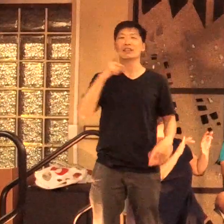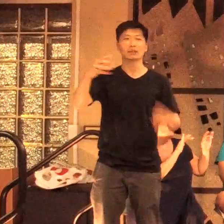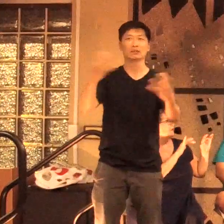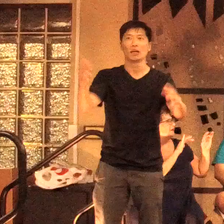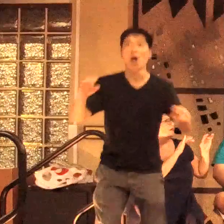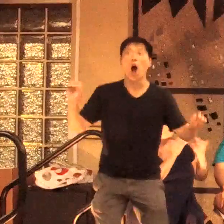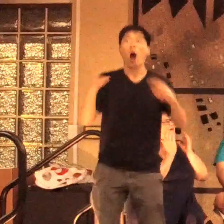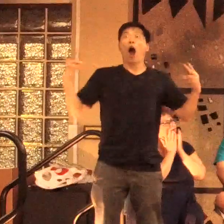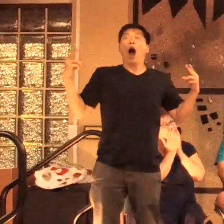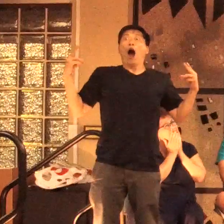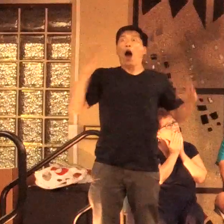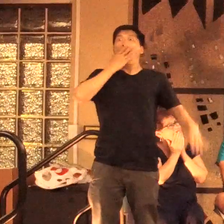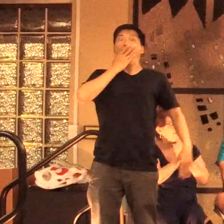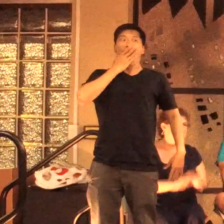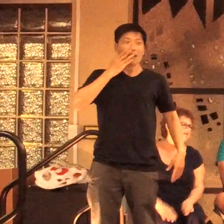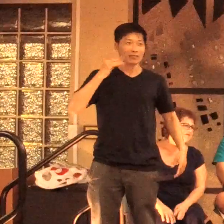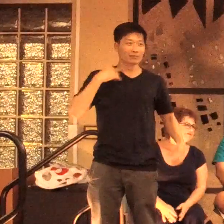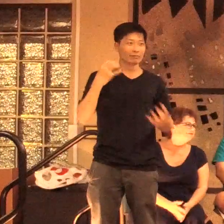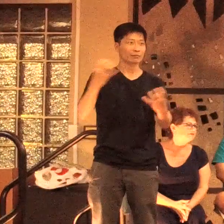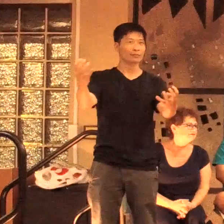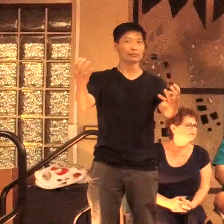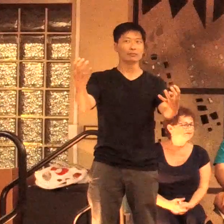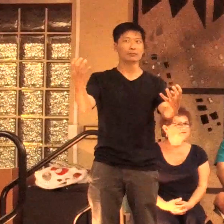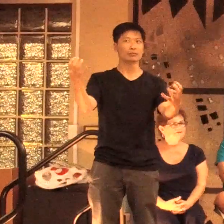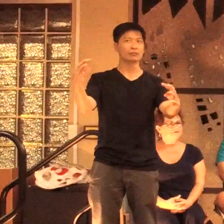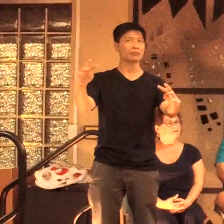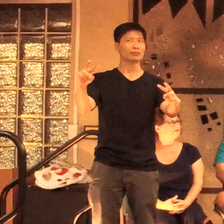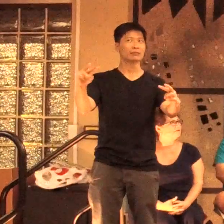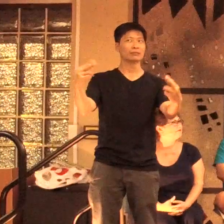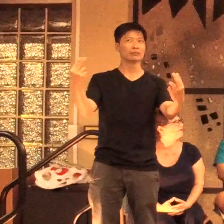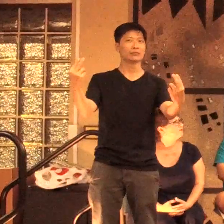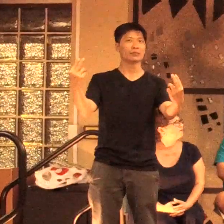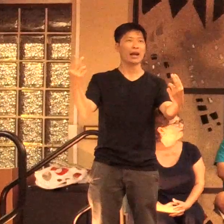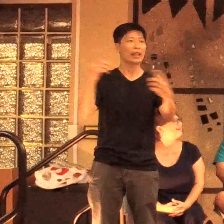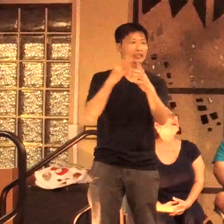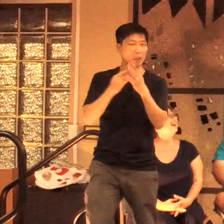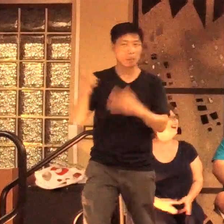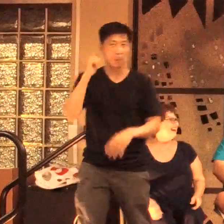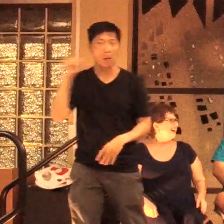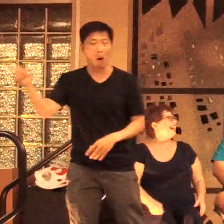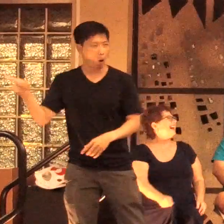People would look at me and talk to each other and then smile and say, oh my god, that's so cool.